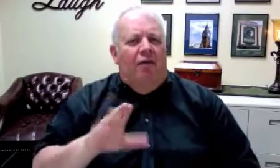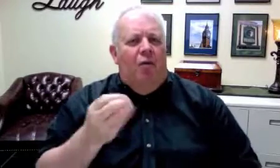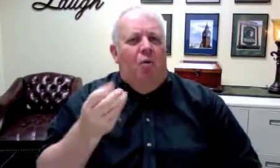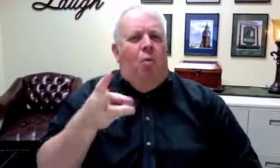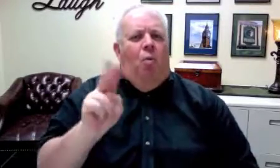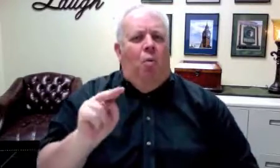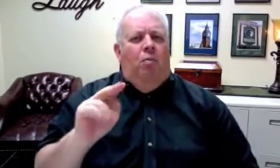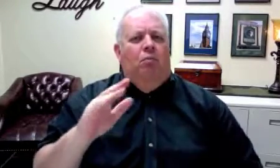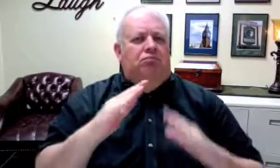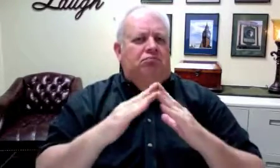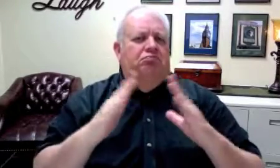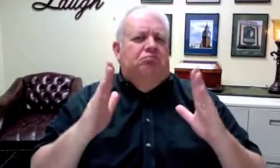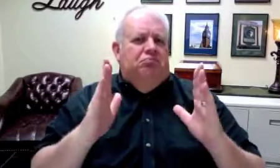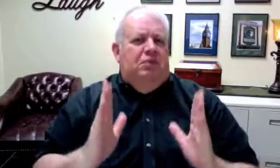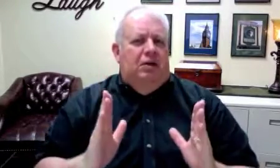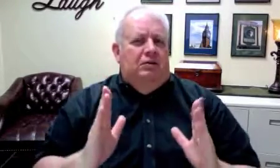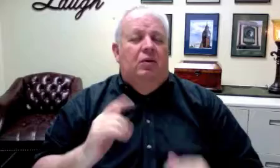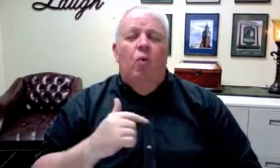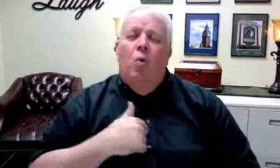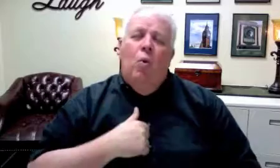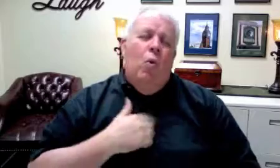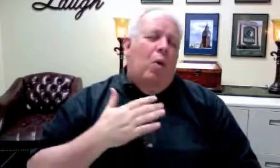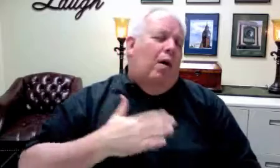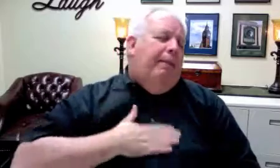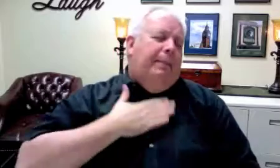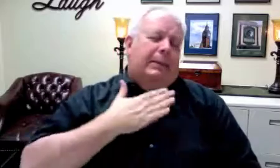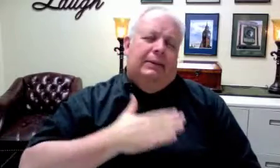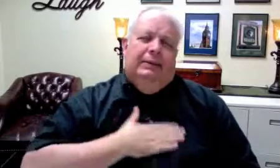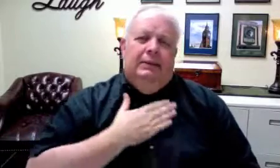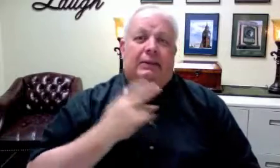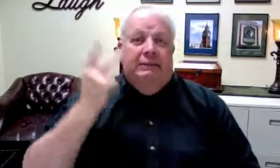I am so happy Keri and I are living in the same